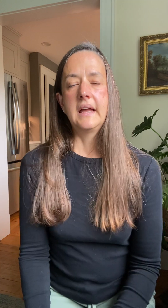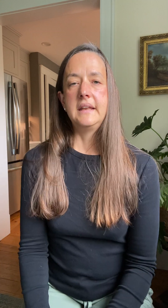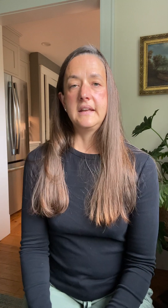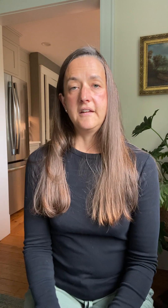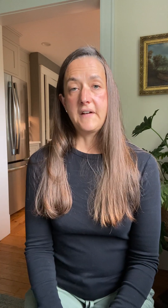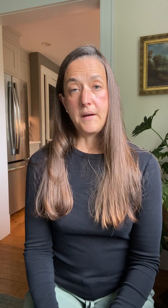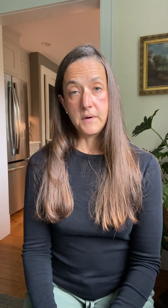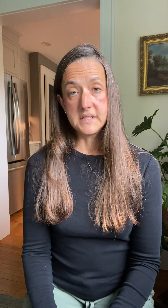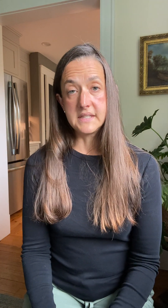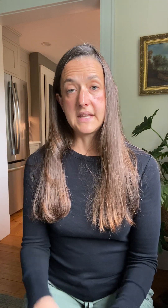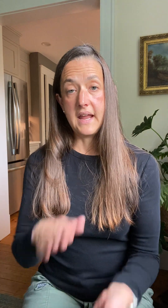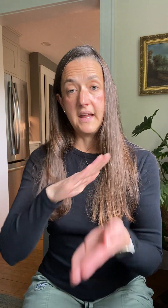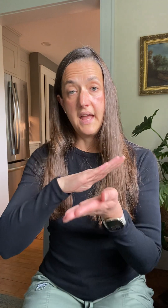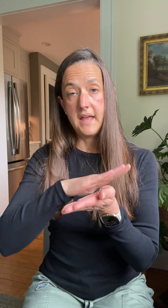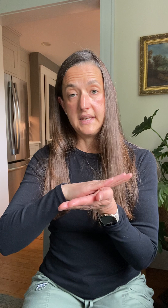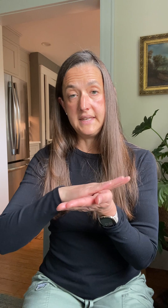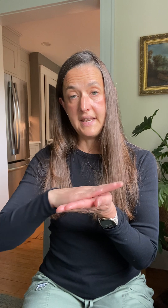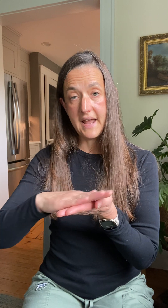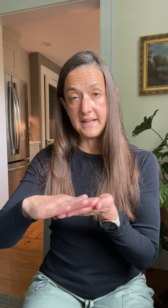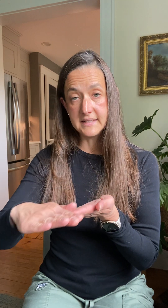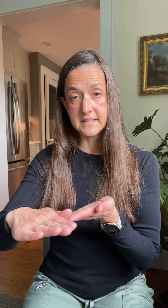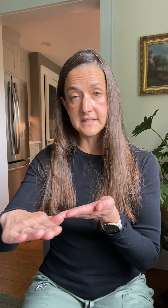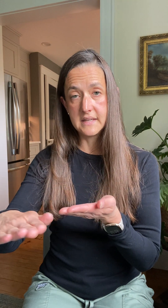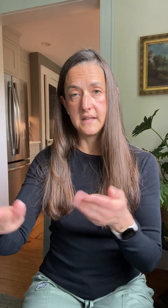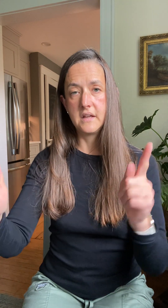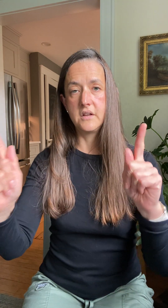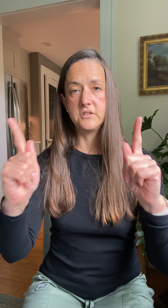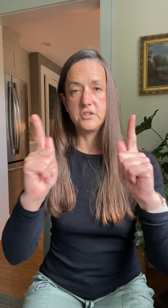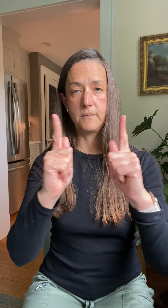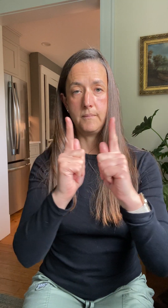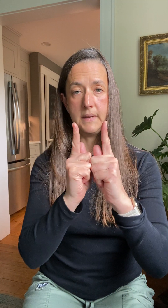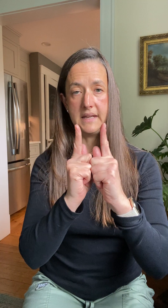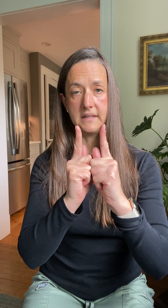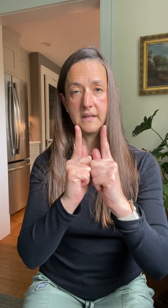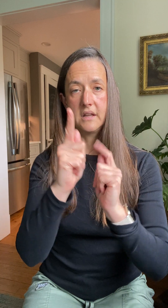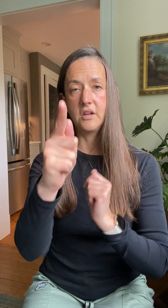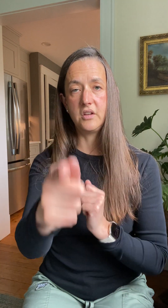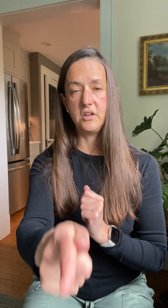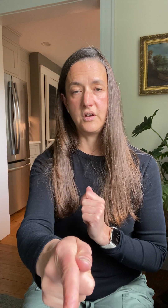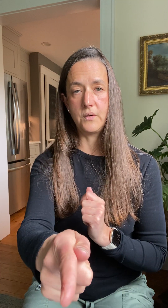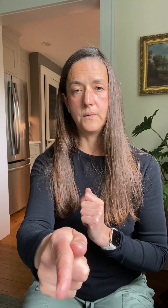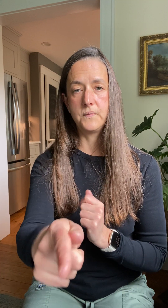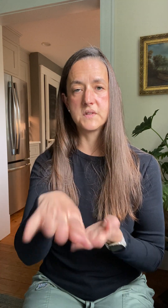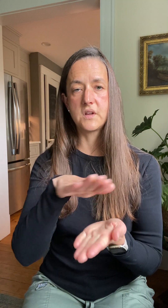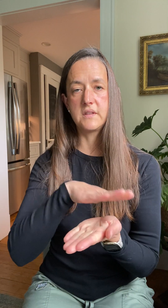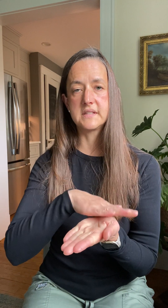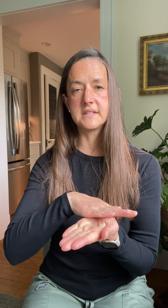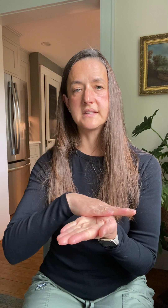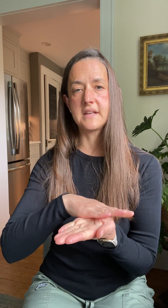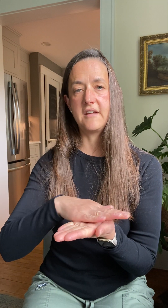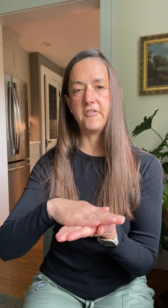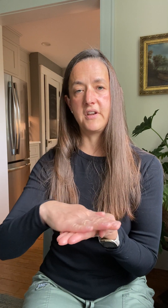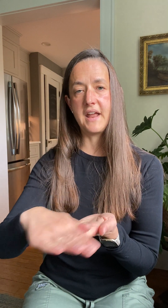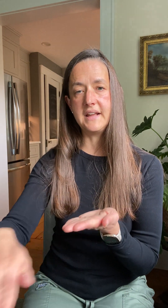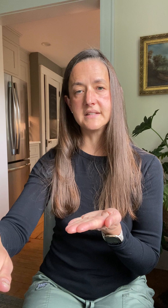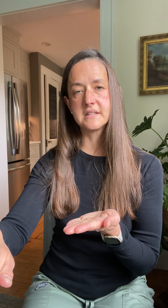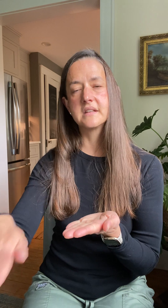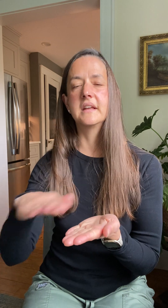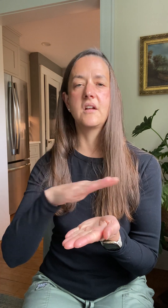And if I were to say nice to meet you. So this is the sign for nice and also